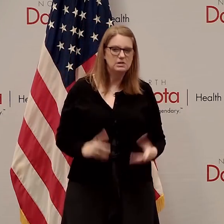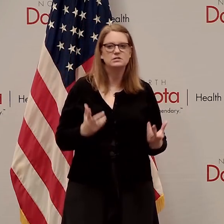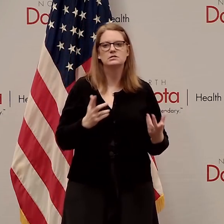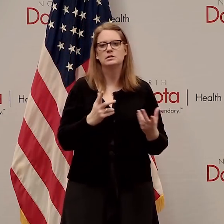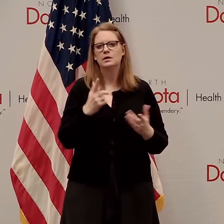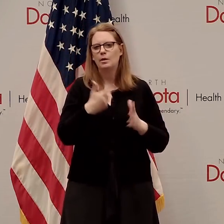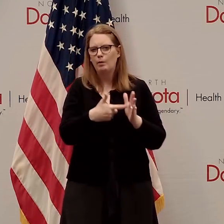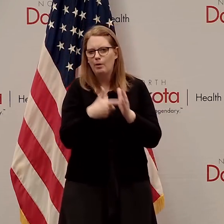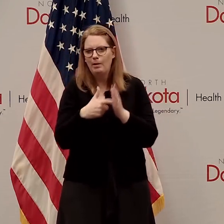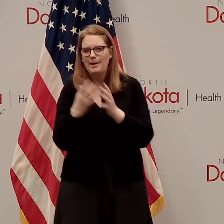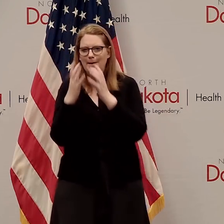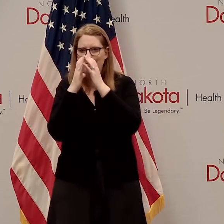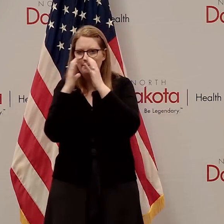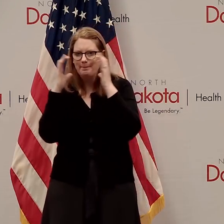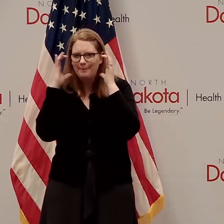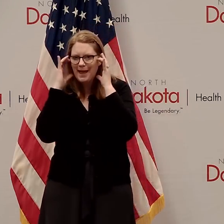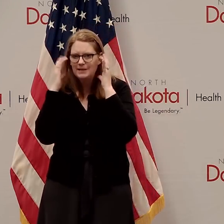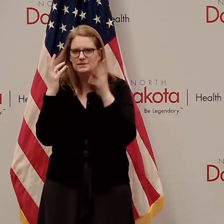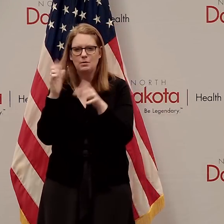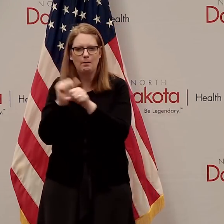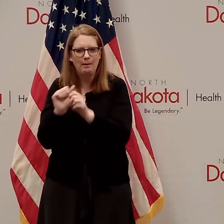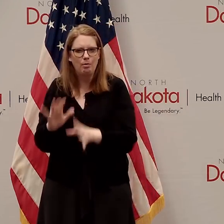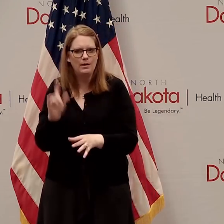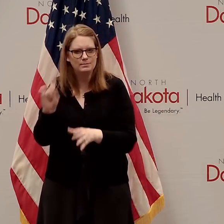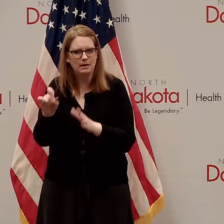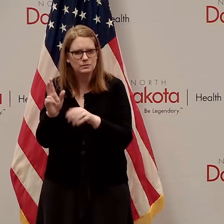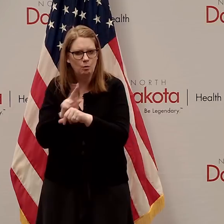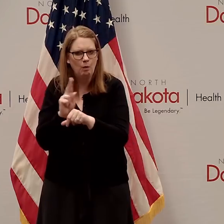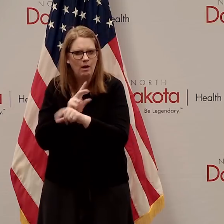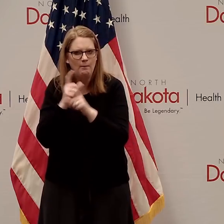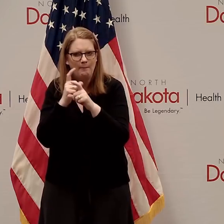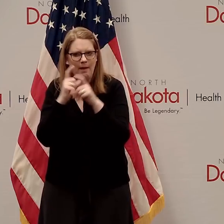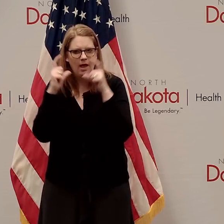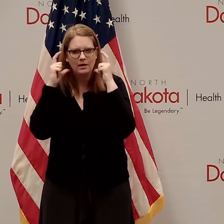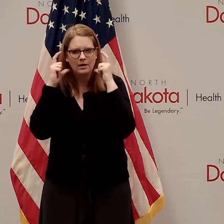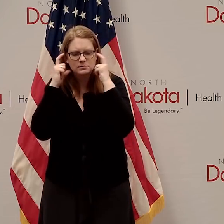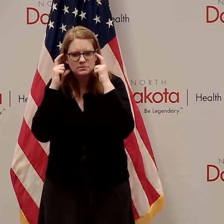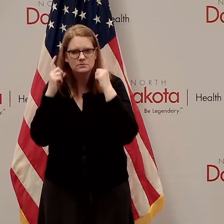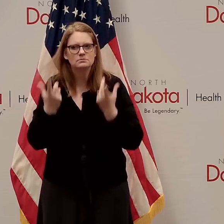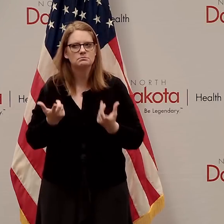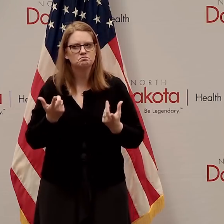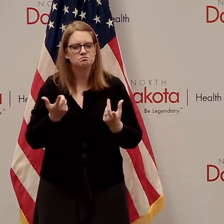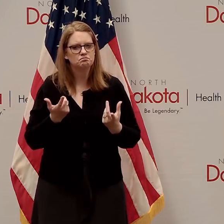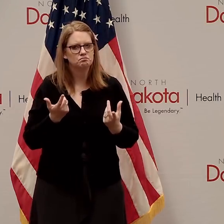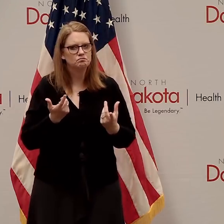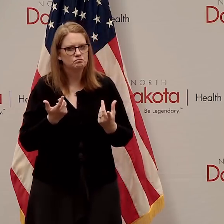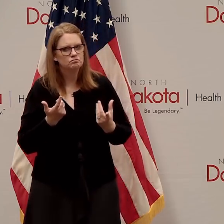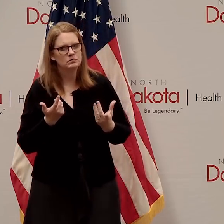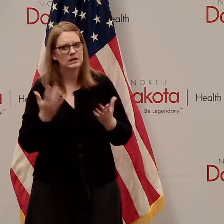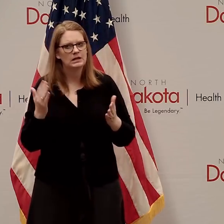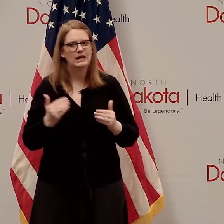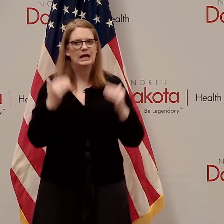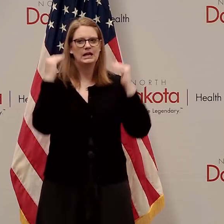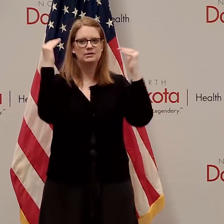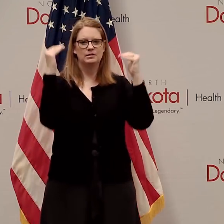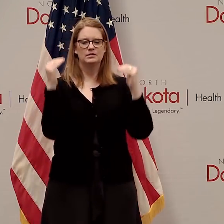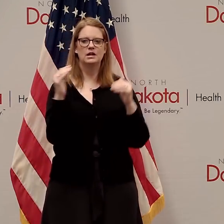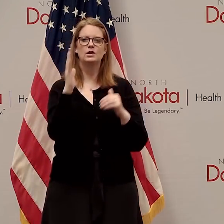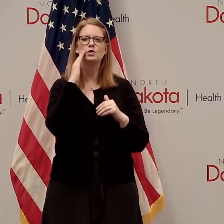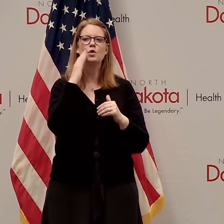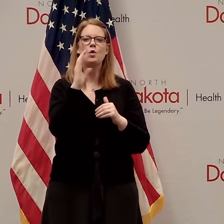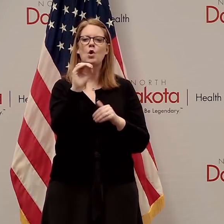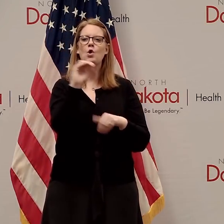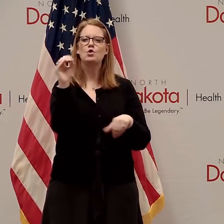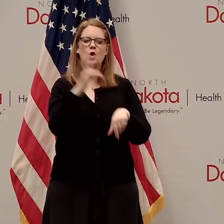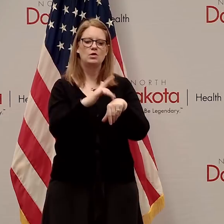requiring masks may be worn by employees and others. Should be a strong increase in no-touch faucets, hand